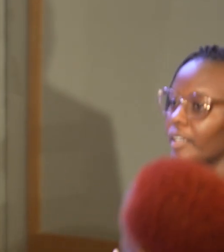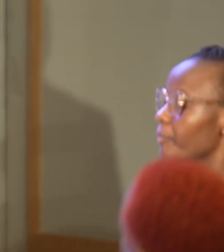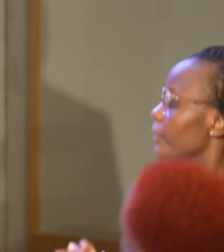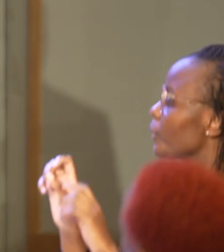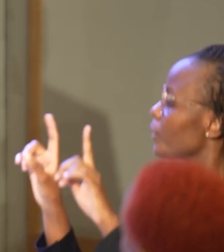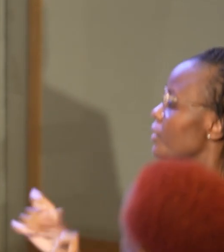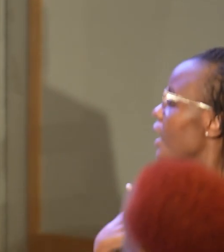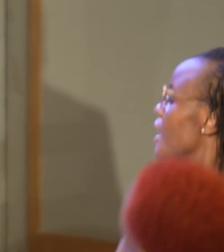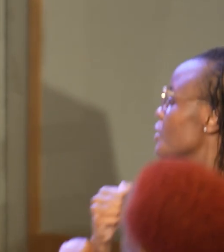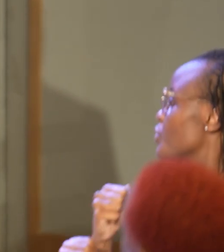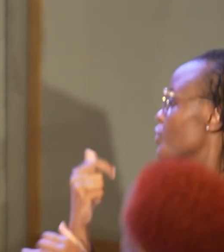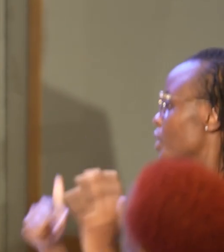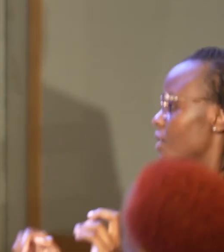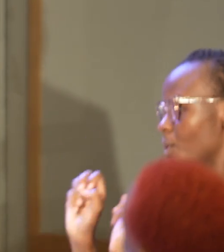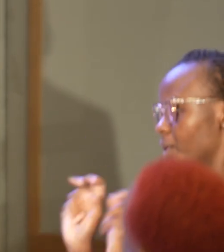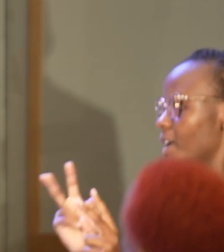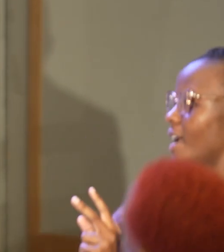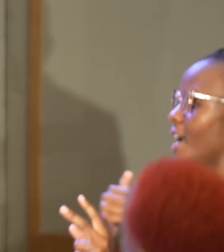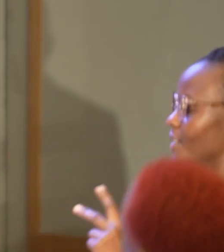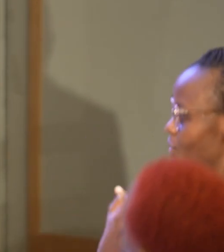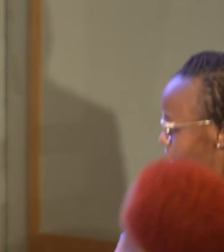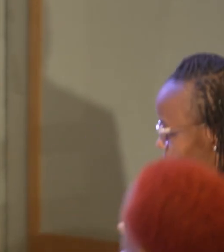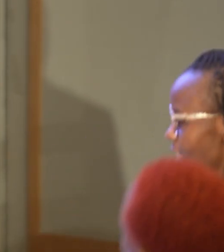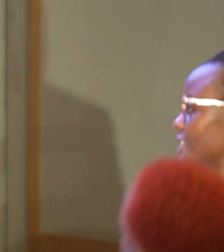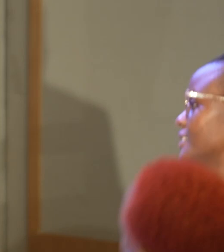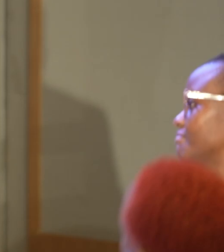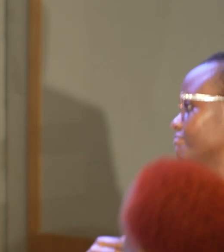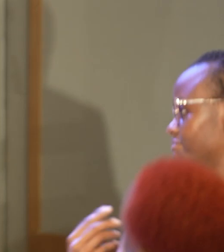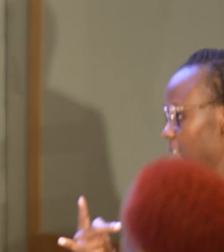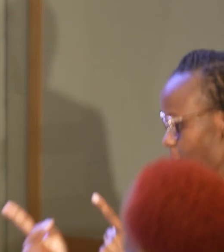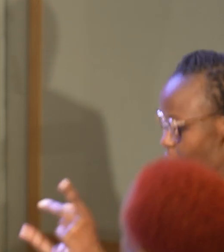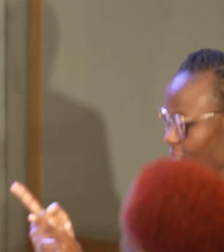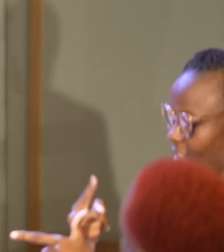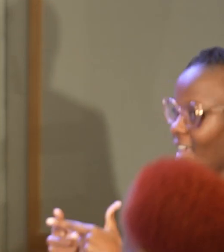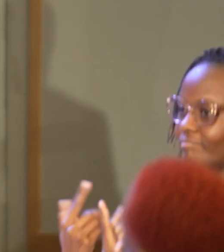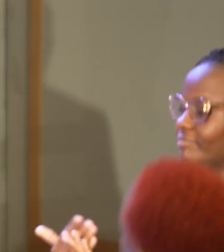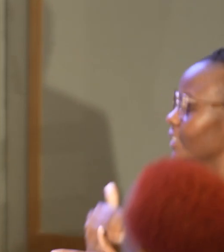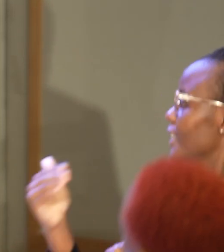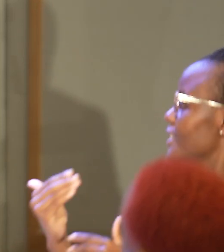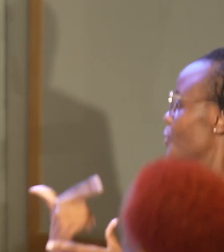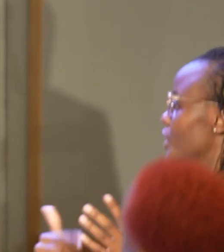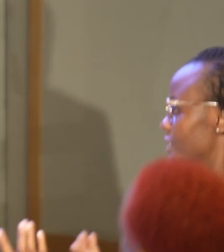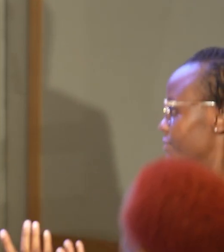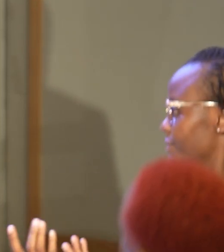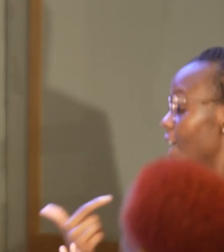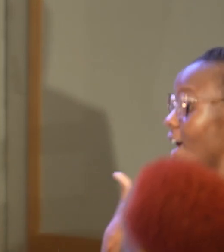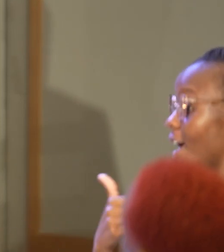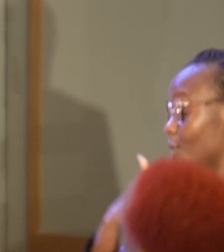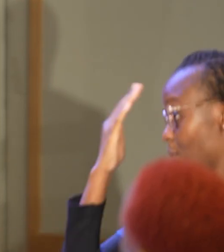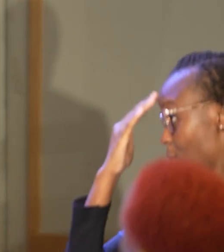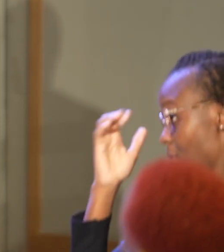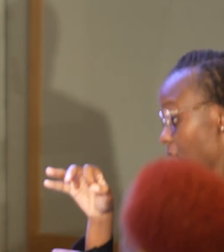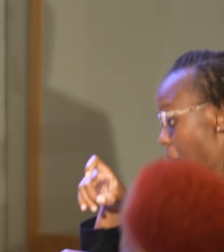what do we do? We've started walking the path. What do we do next? We know that a bee that does